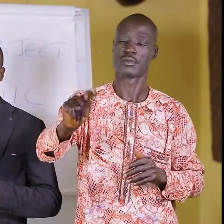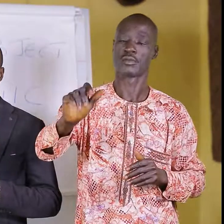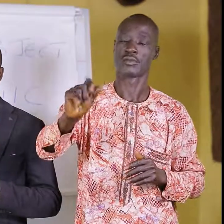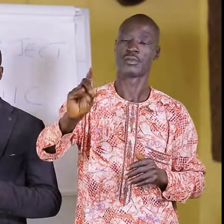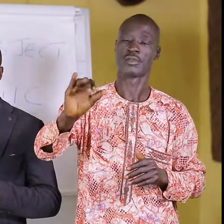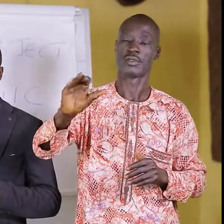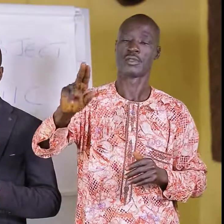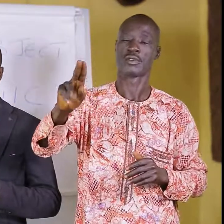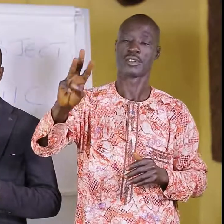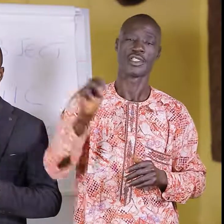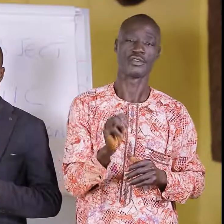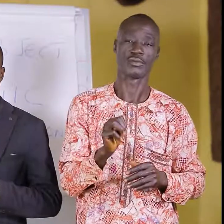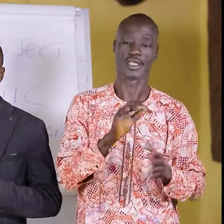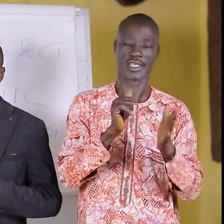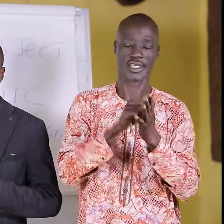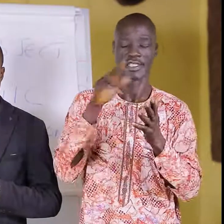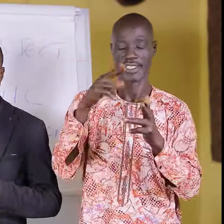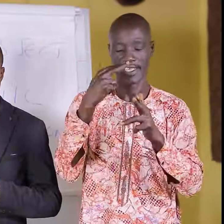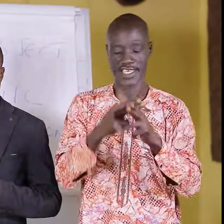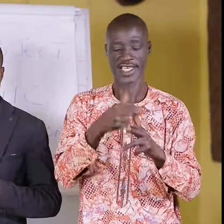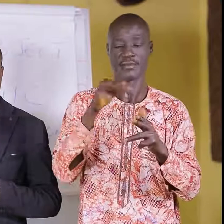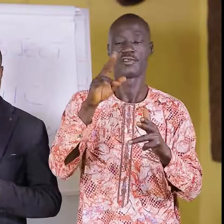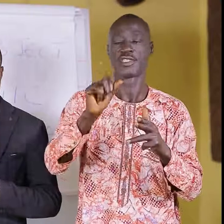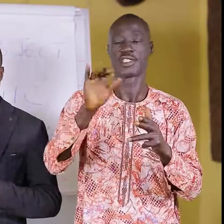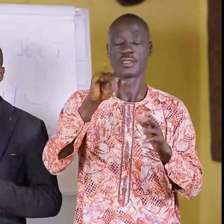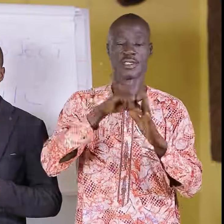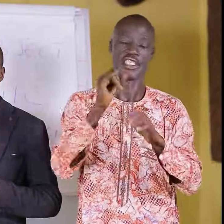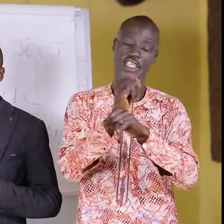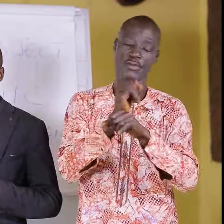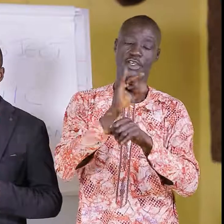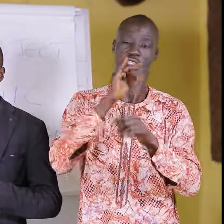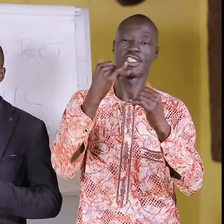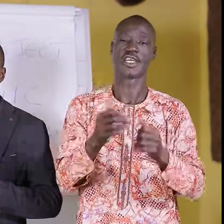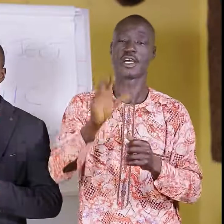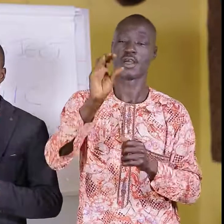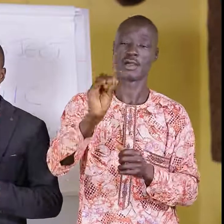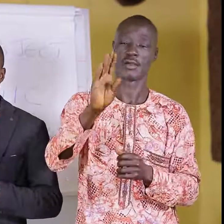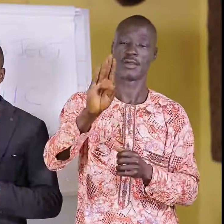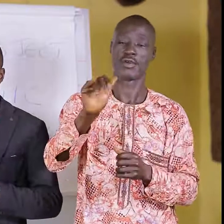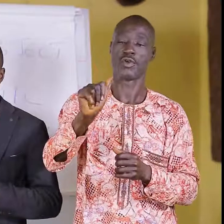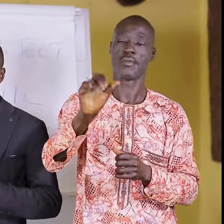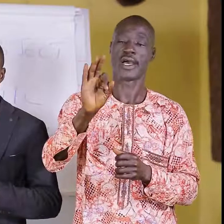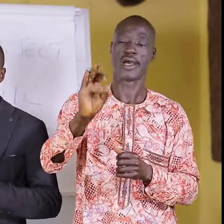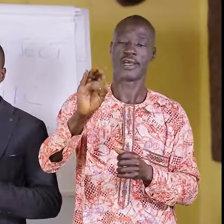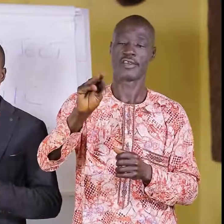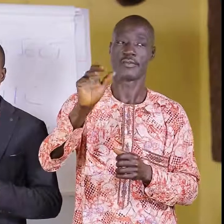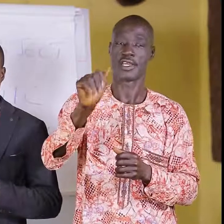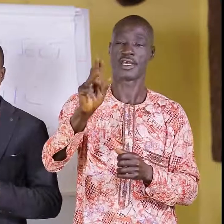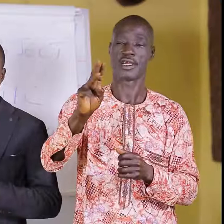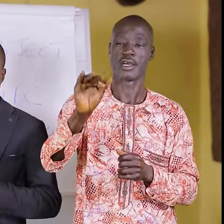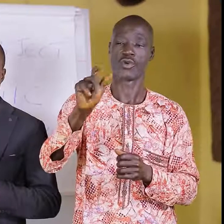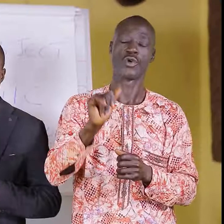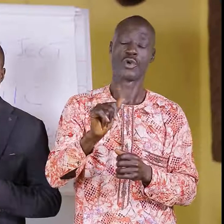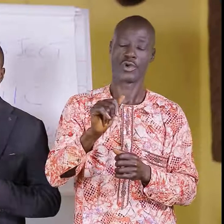believed in structural development. And as a result of this, he was able to build the